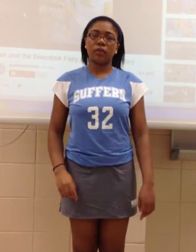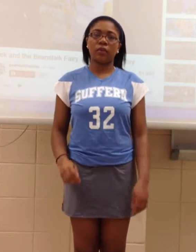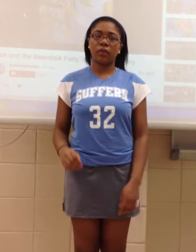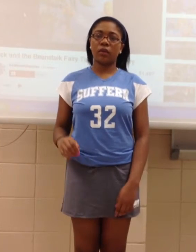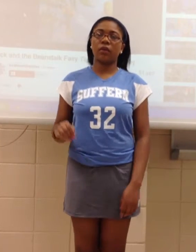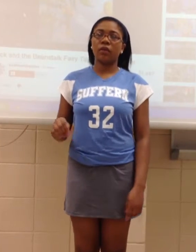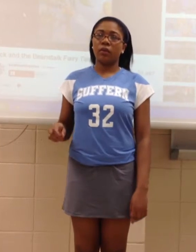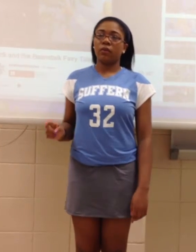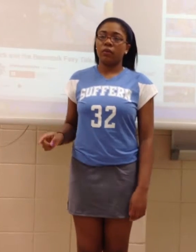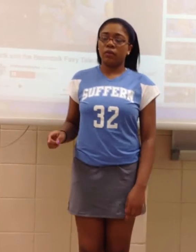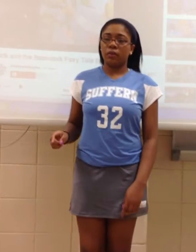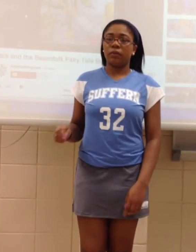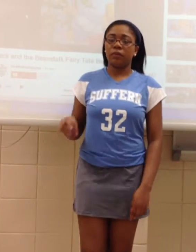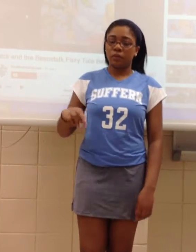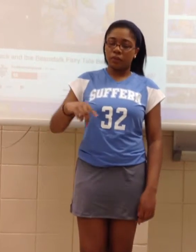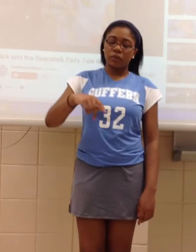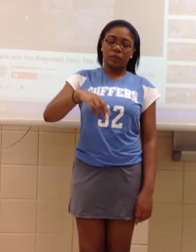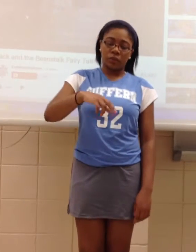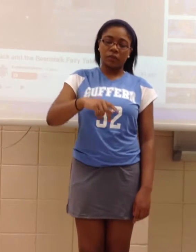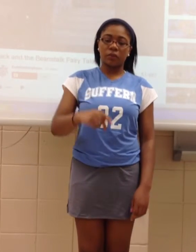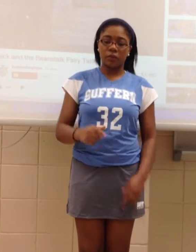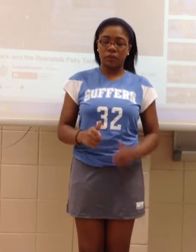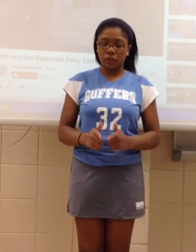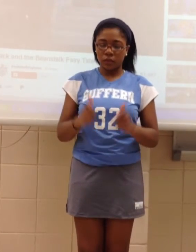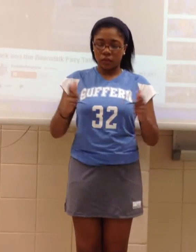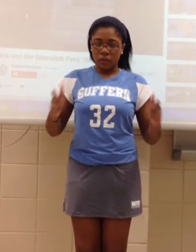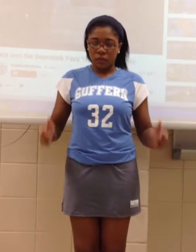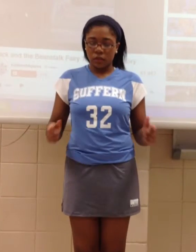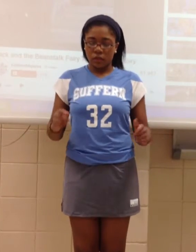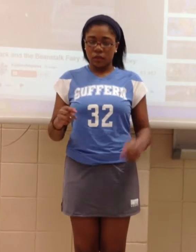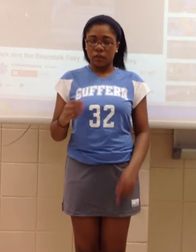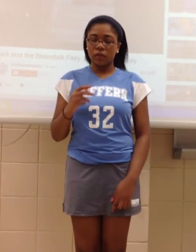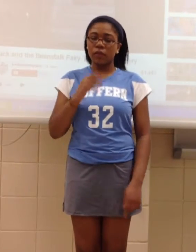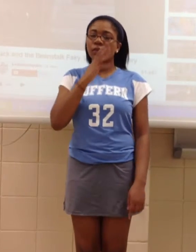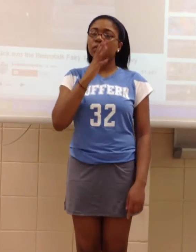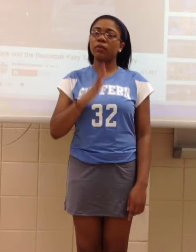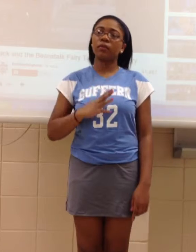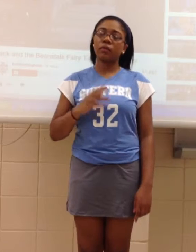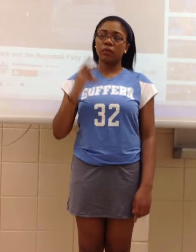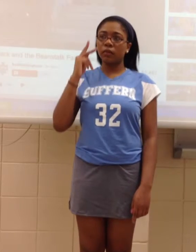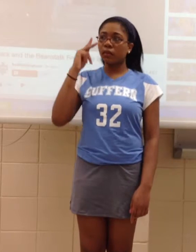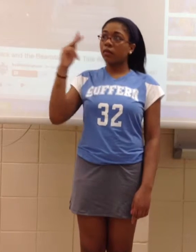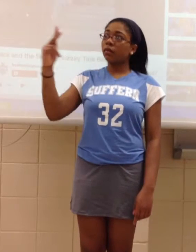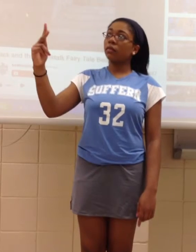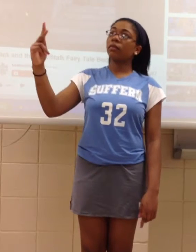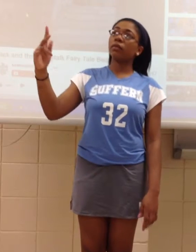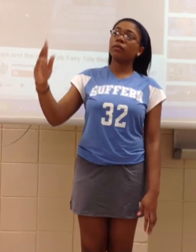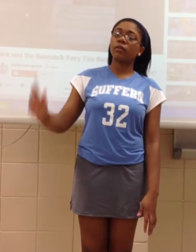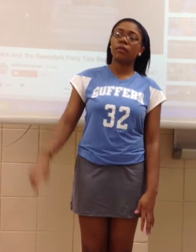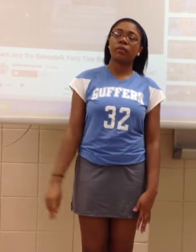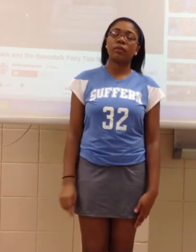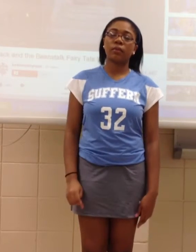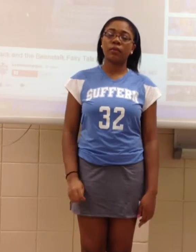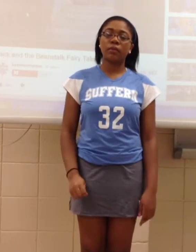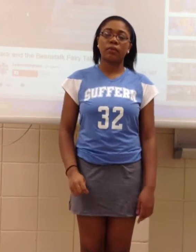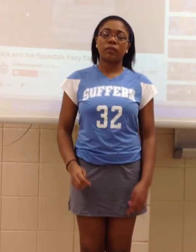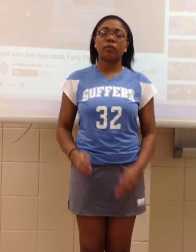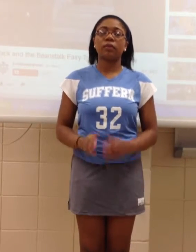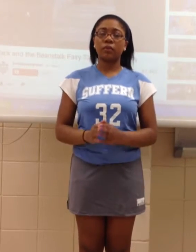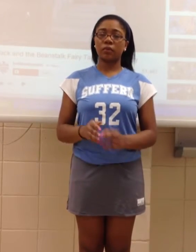walked up to the castle. There in the doorway stood the biggest woman he had ever seen. "Please, ma'am,